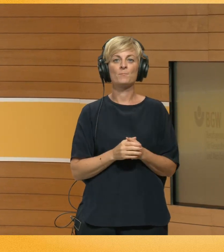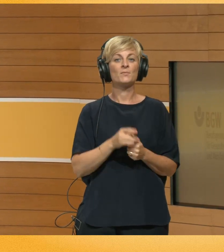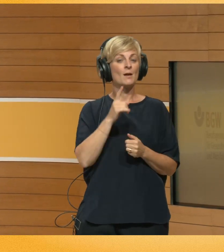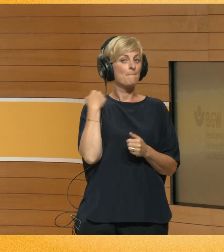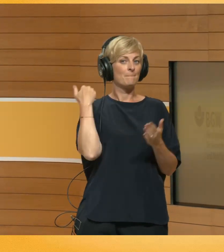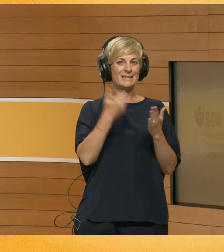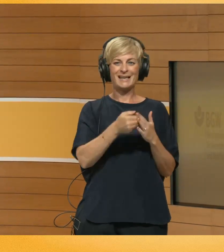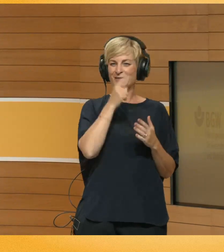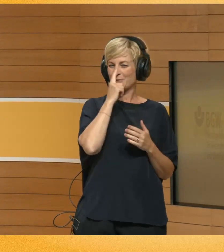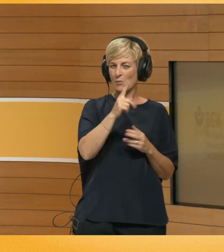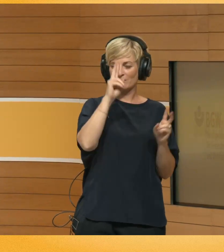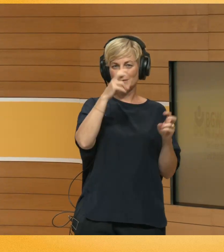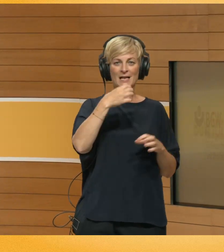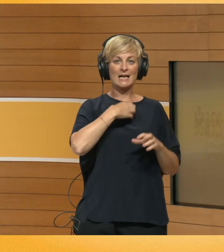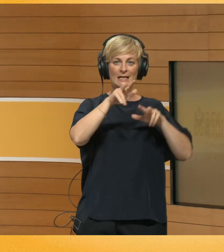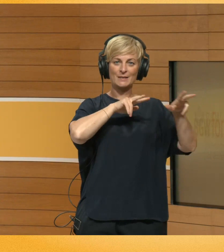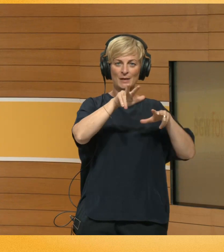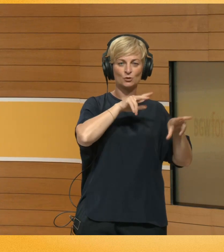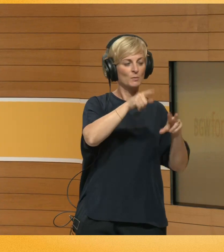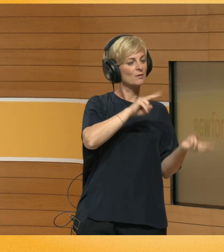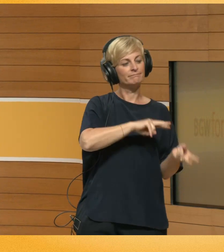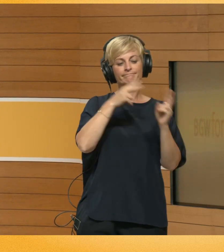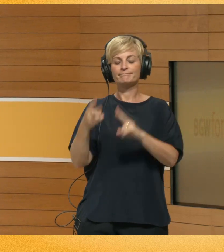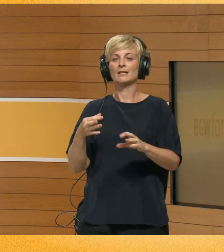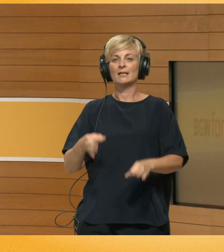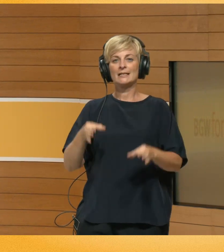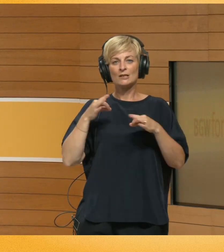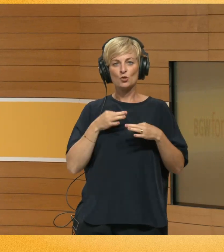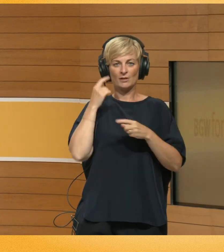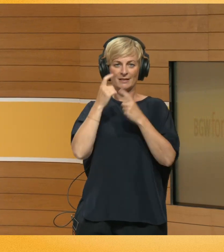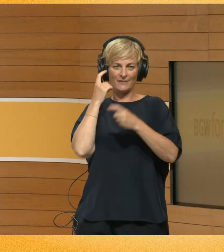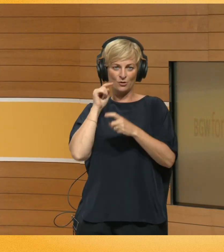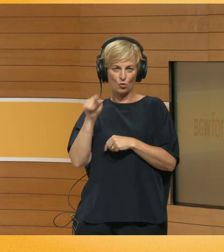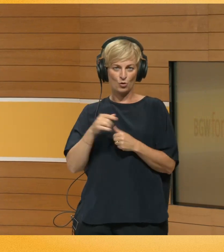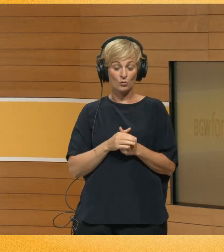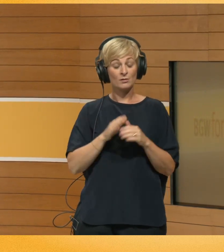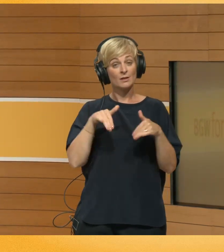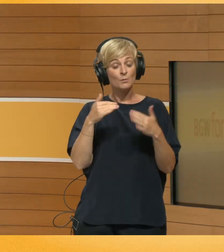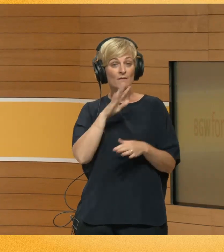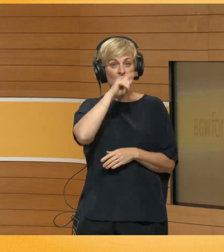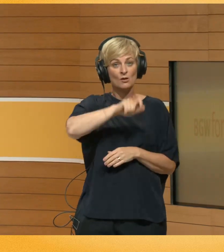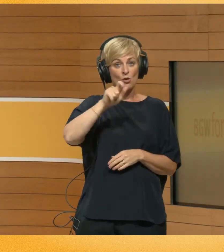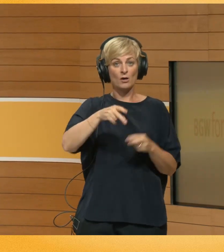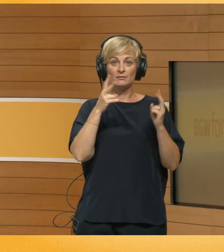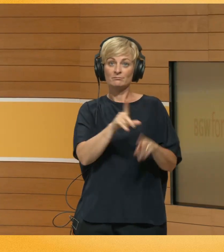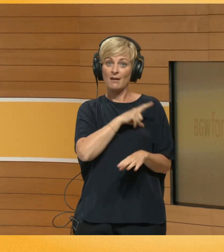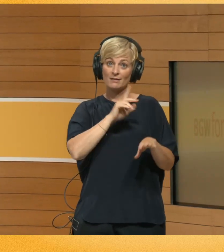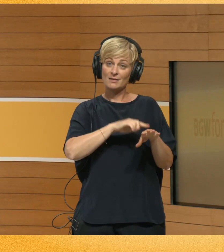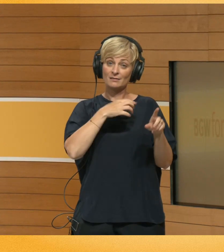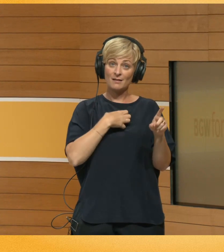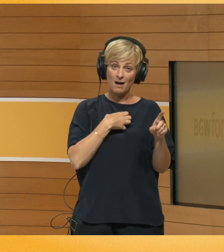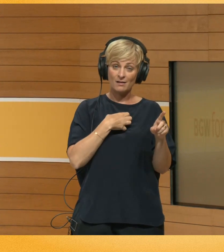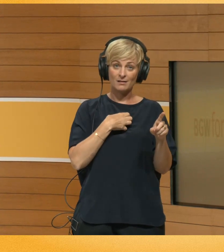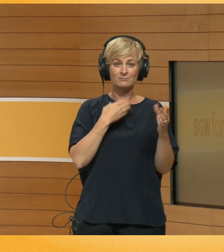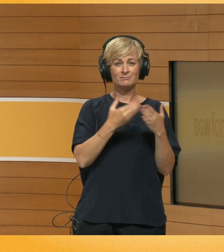million people out sick leave. And the impact on the economy is about 150 billion. It's a huge drain on